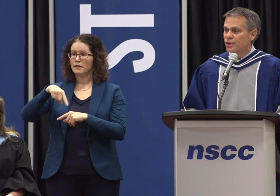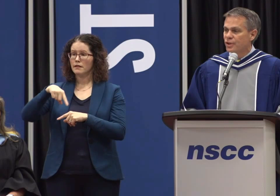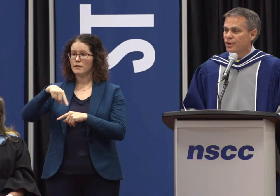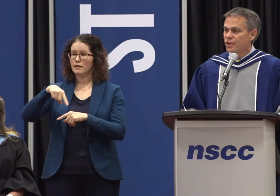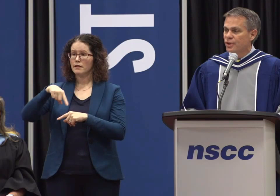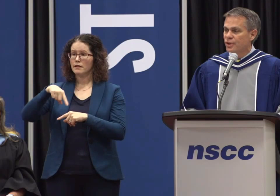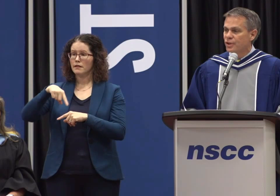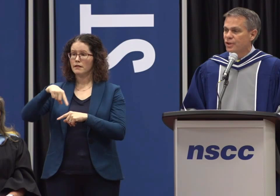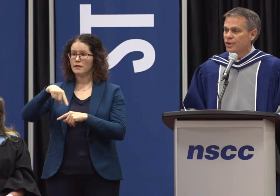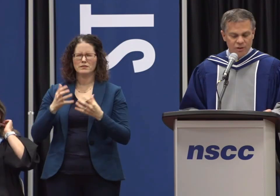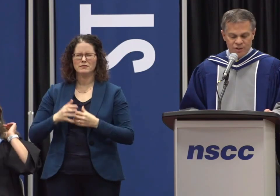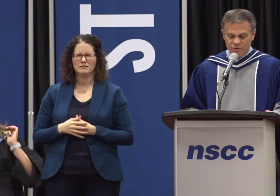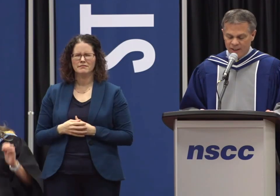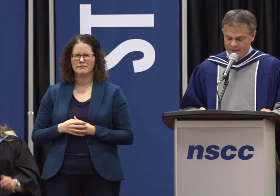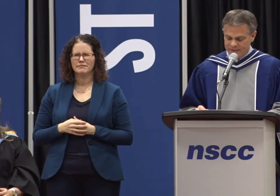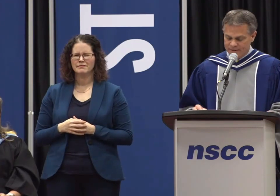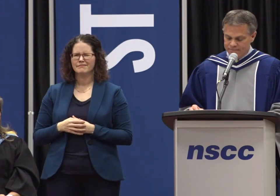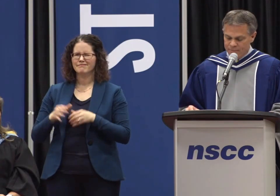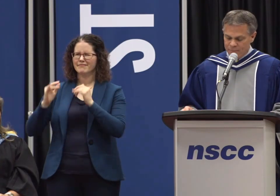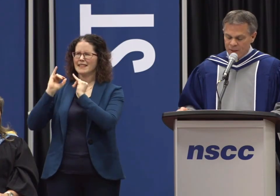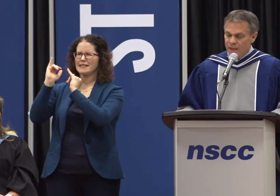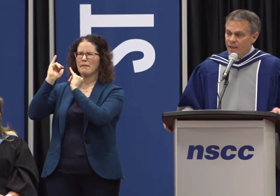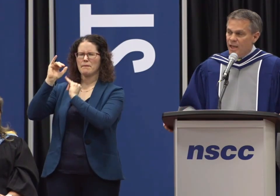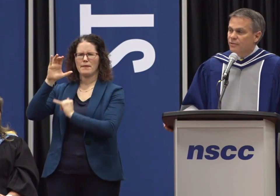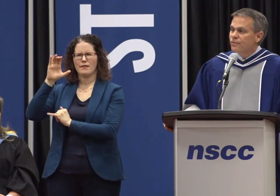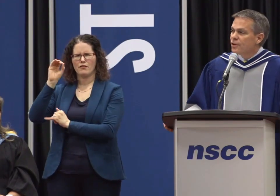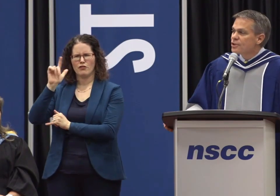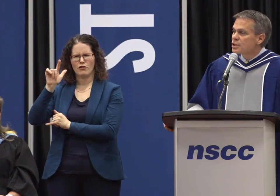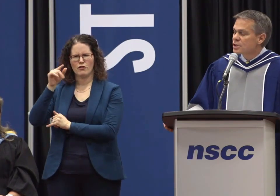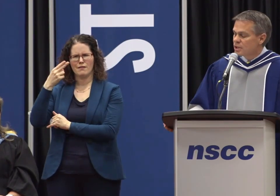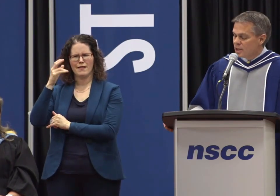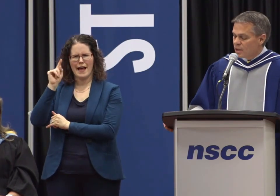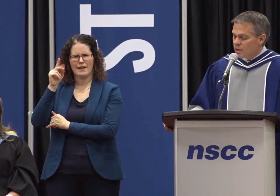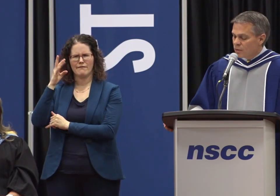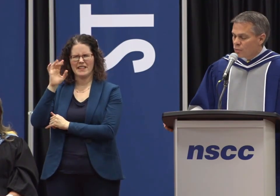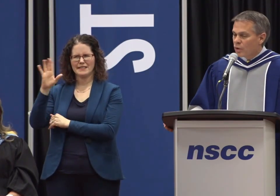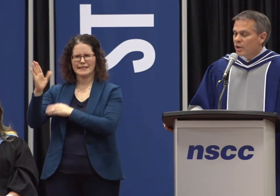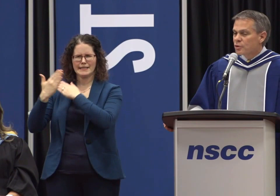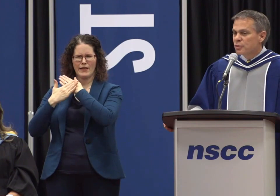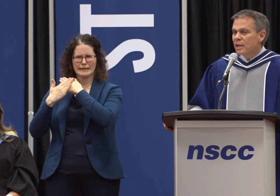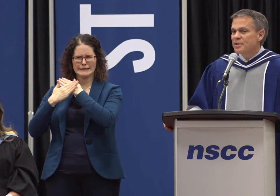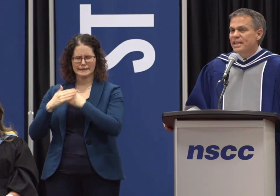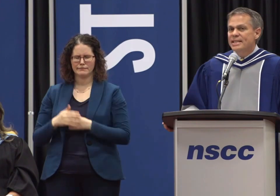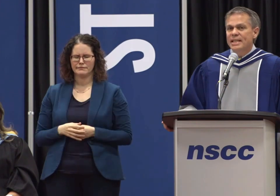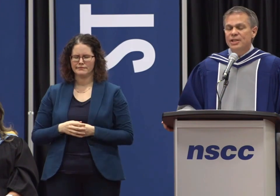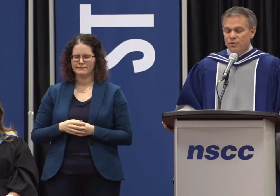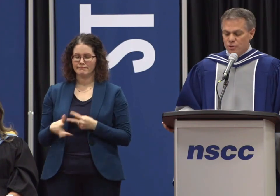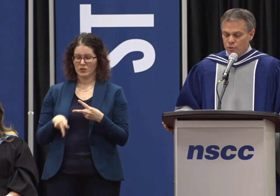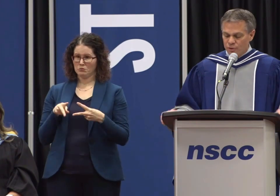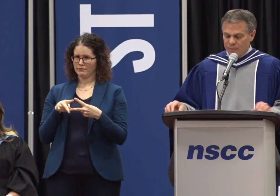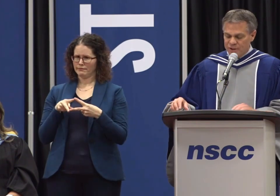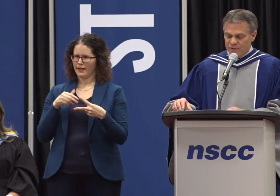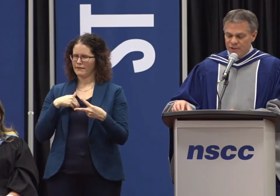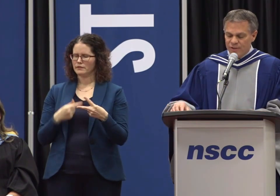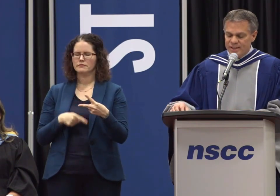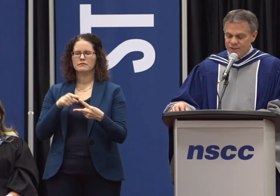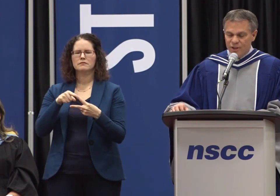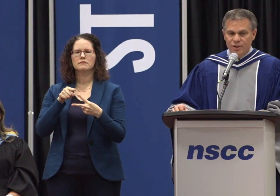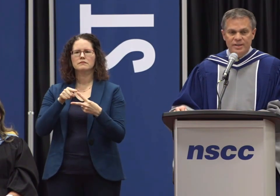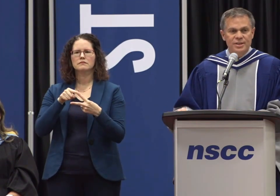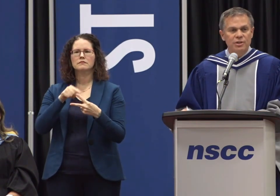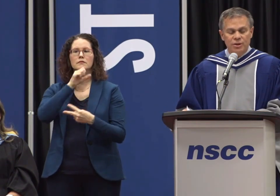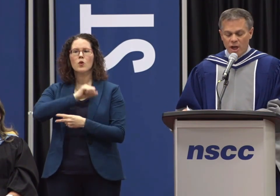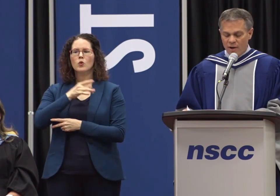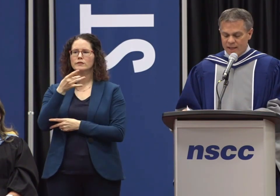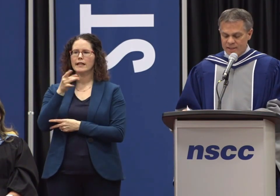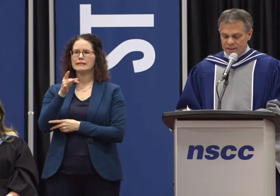that spoke to Colonel Hatfield's advice. And the first was when I was 18 years old. I was in a very